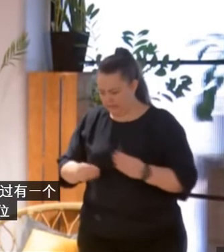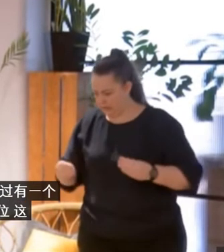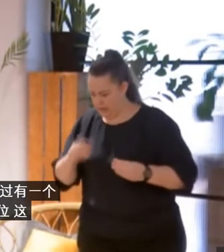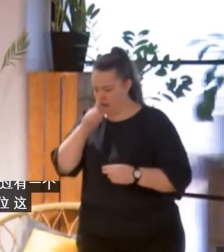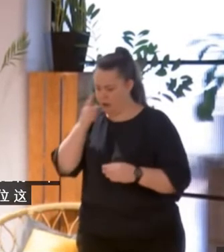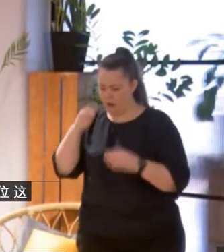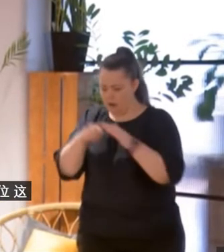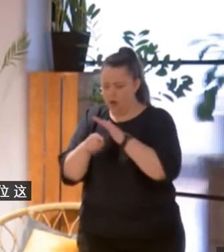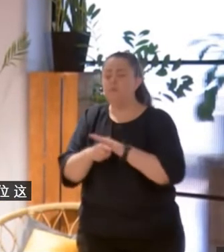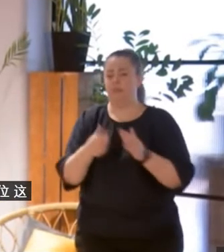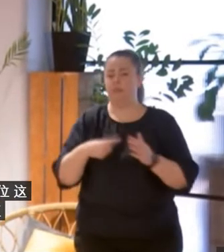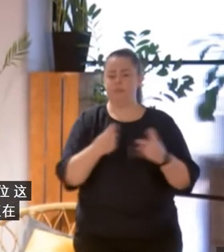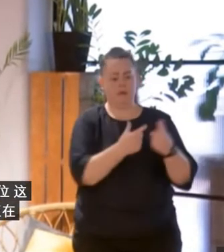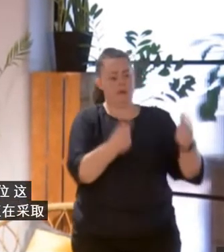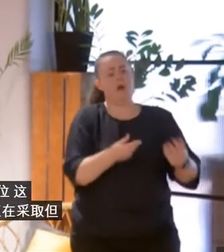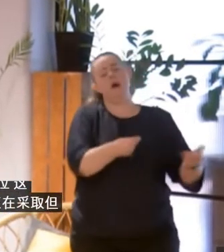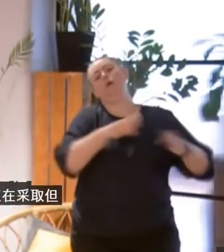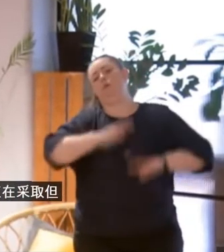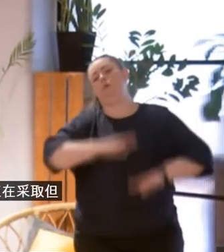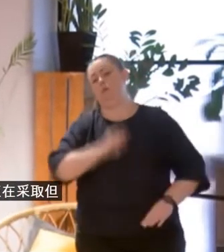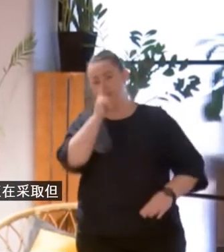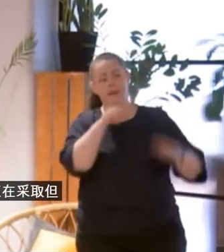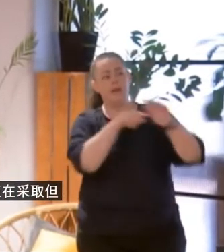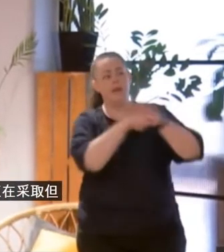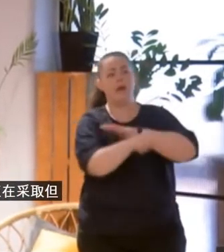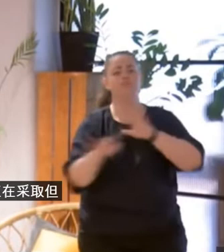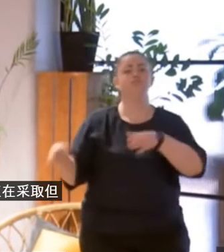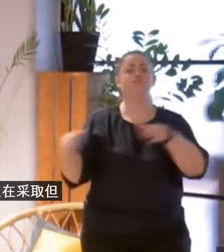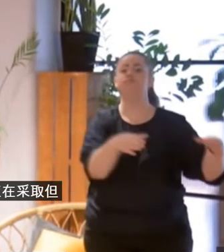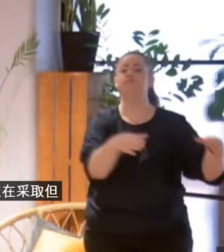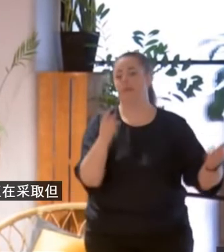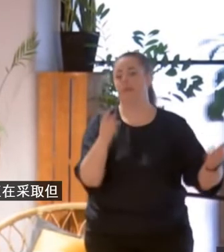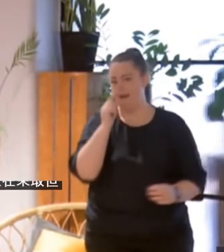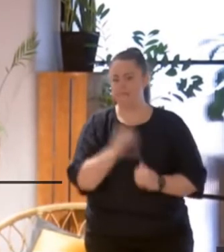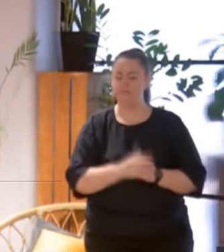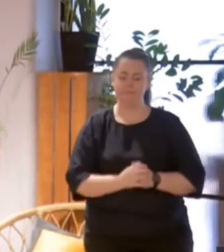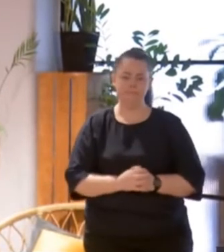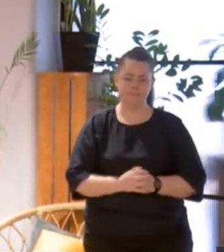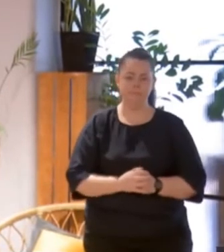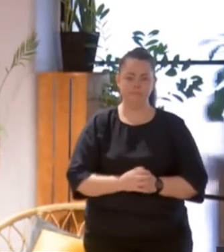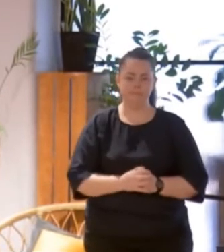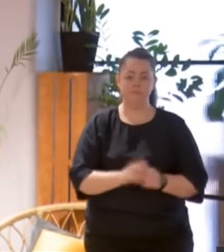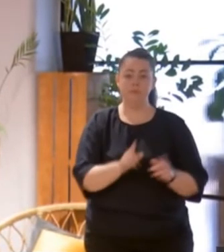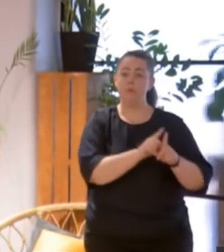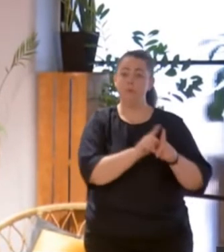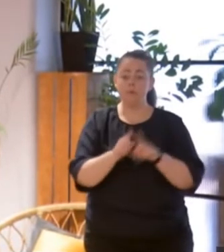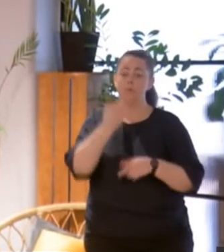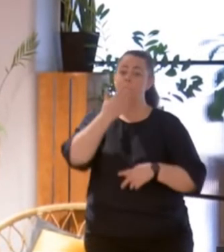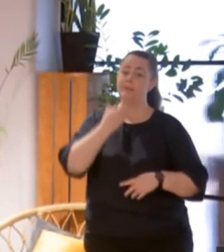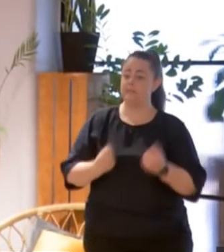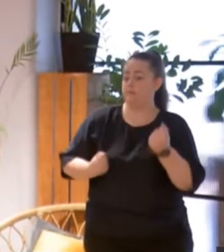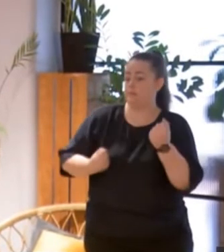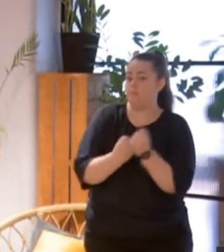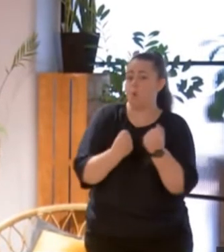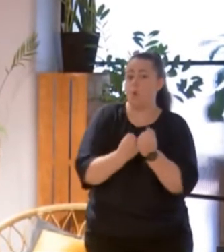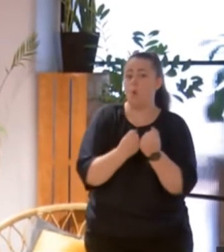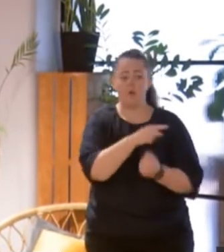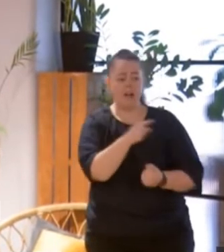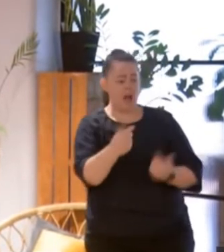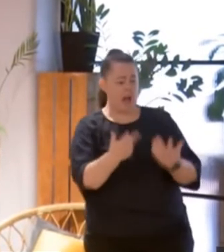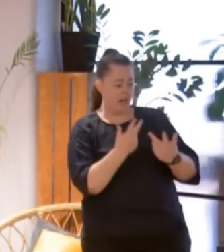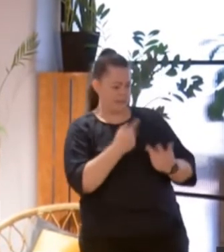families first. It's exactly the approach we're taking. But importantly, please also support those businesses that have been doing it